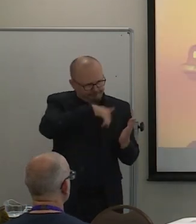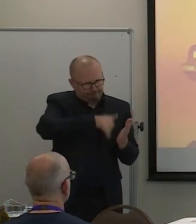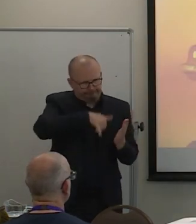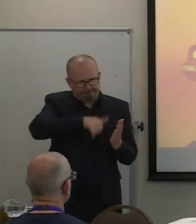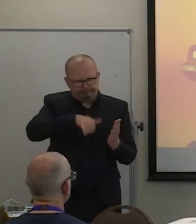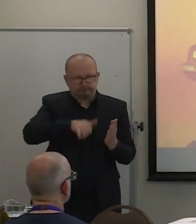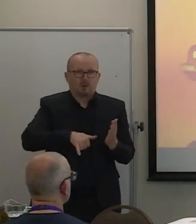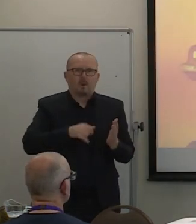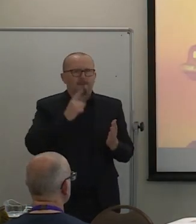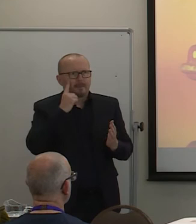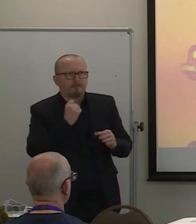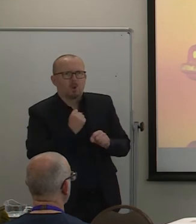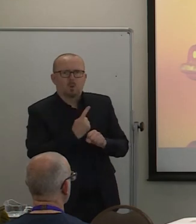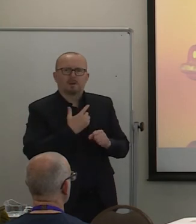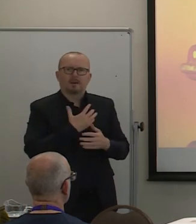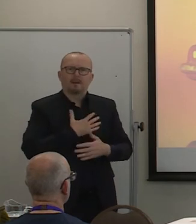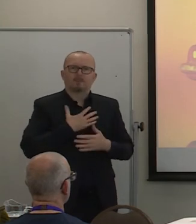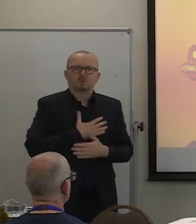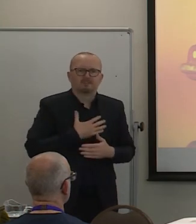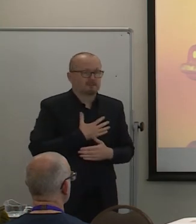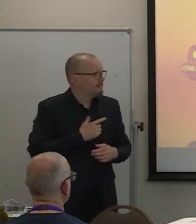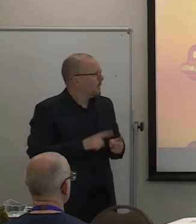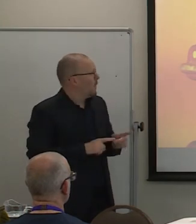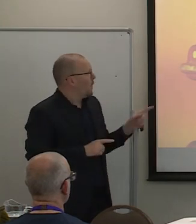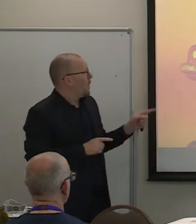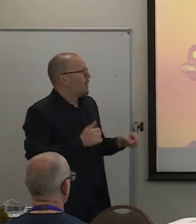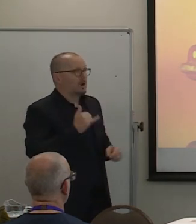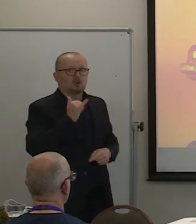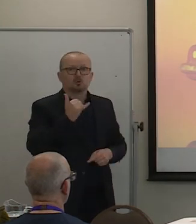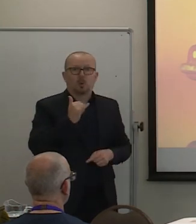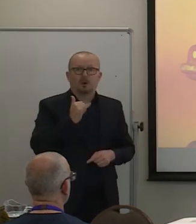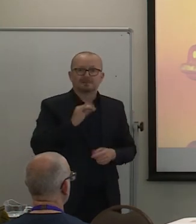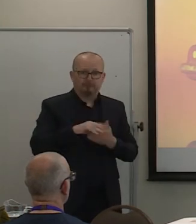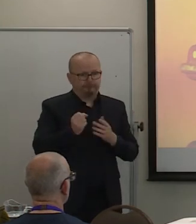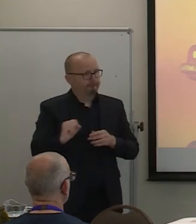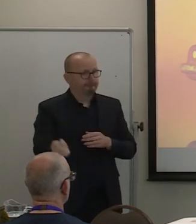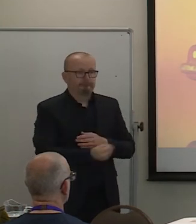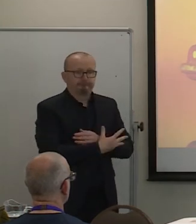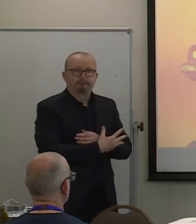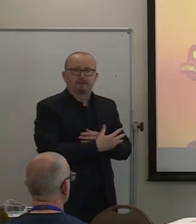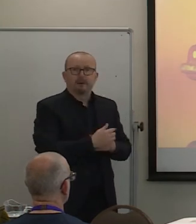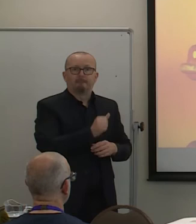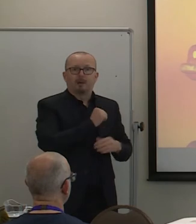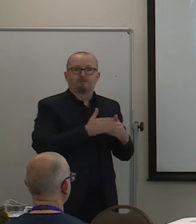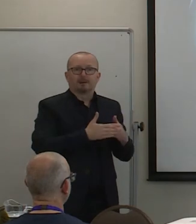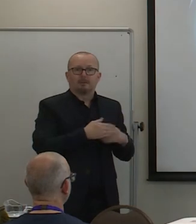I want to digitise our toys that we've got chucked in the back of the cupboard and make them look like they've had a Miami Vice treatment.